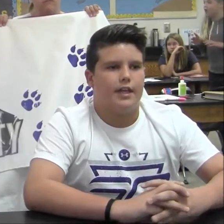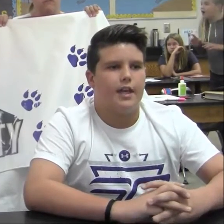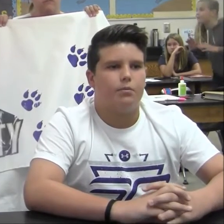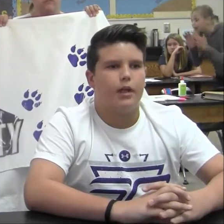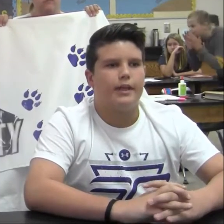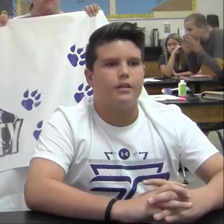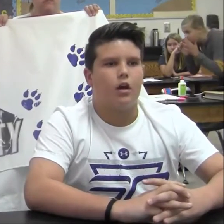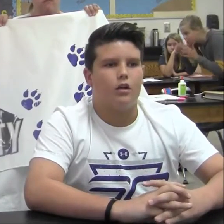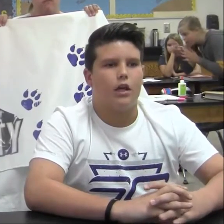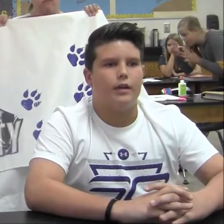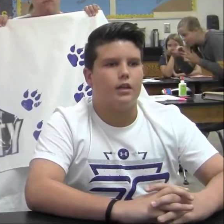and